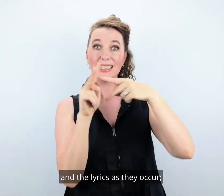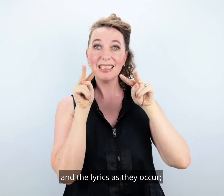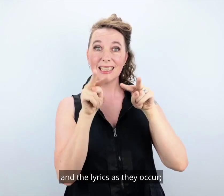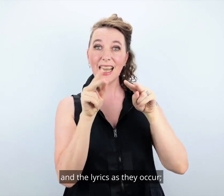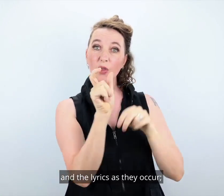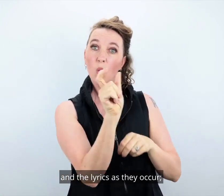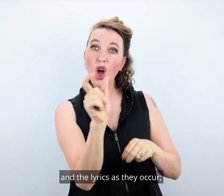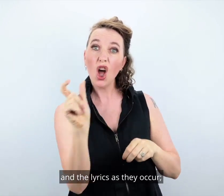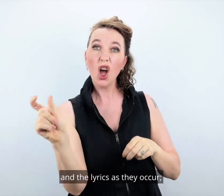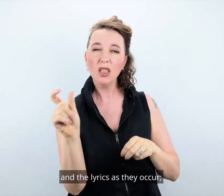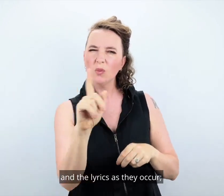as they occur.